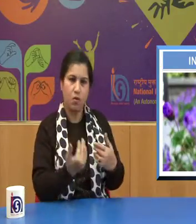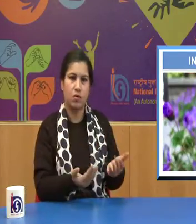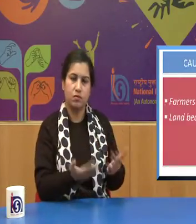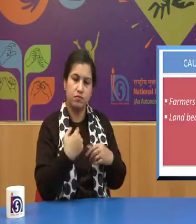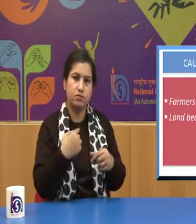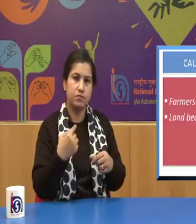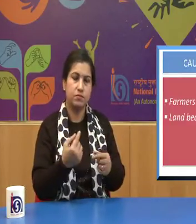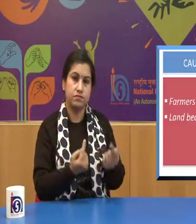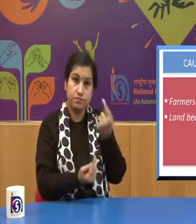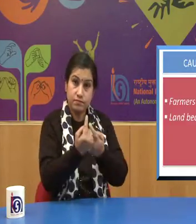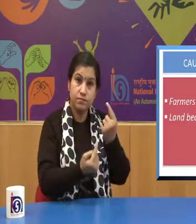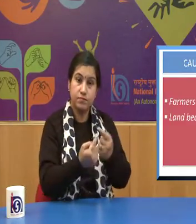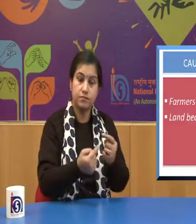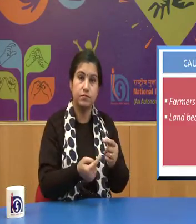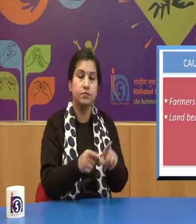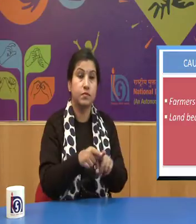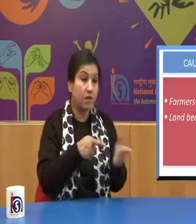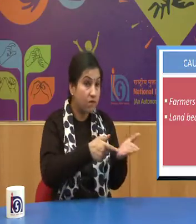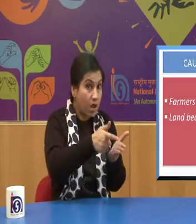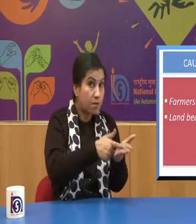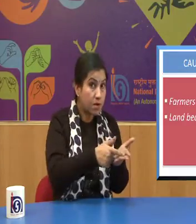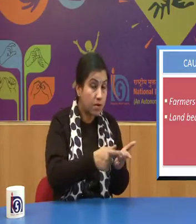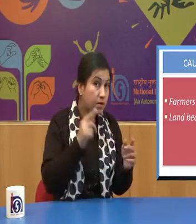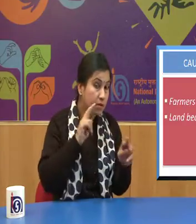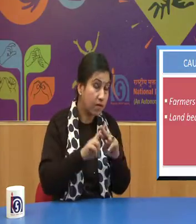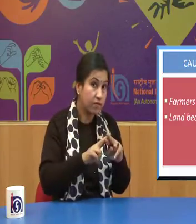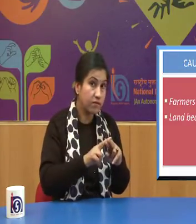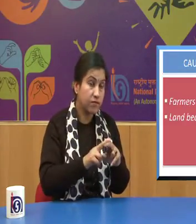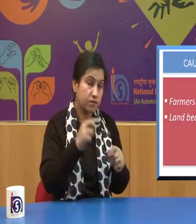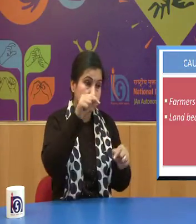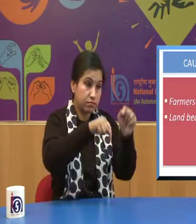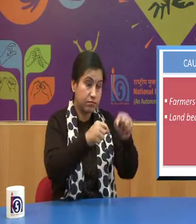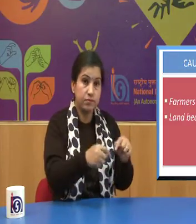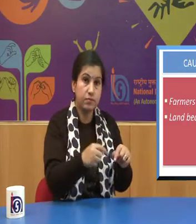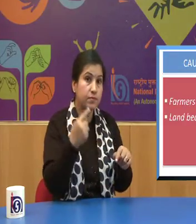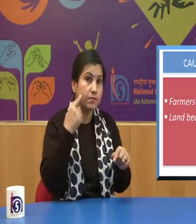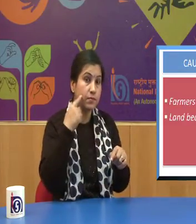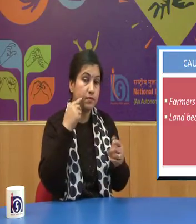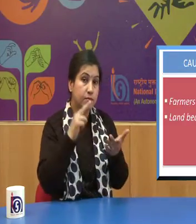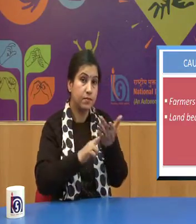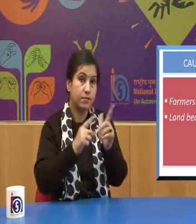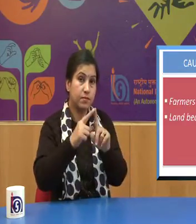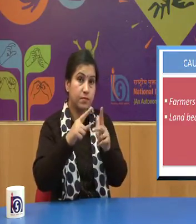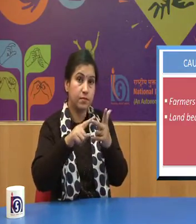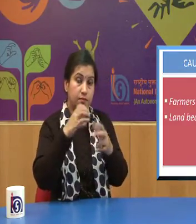The farmers who grew indigo, they were all unhappy